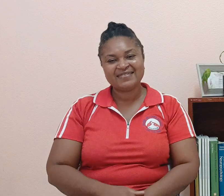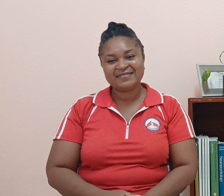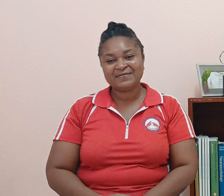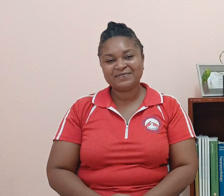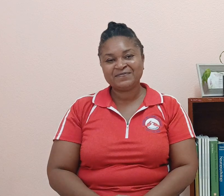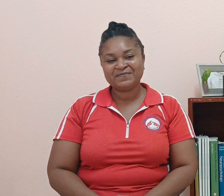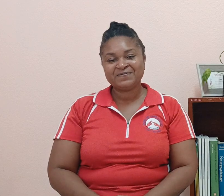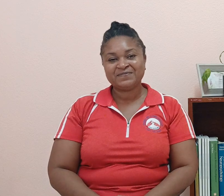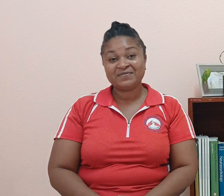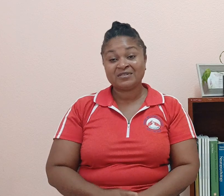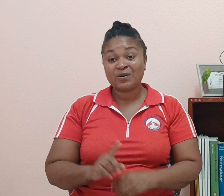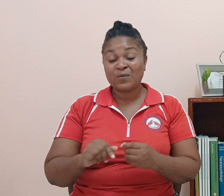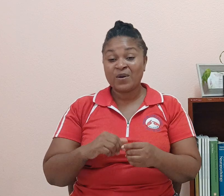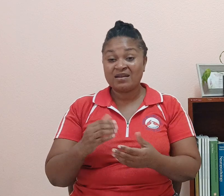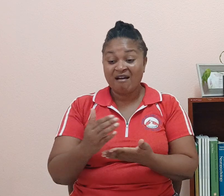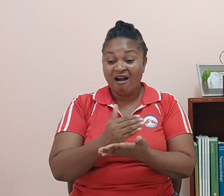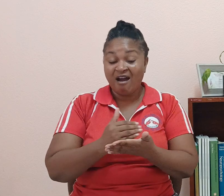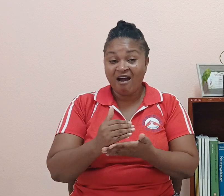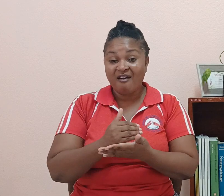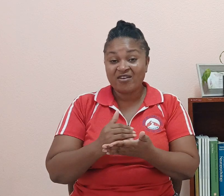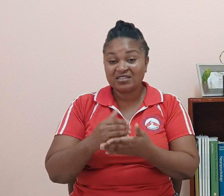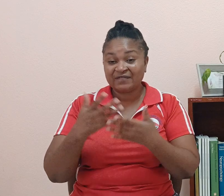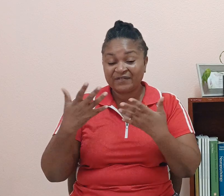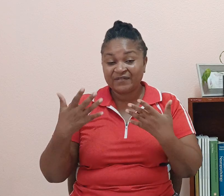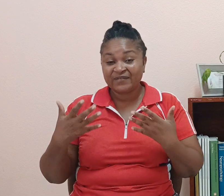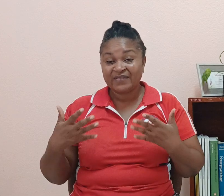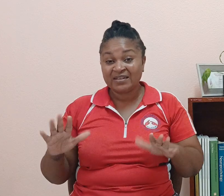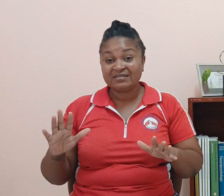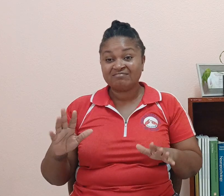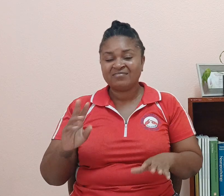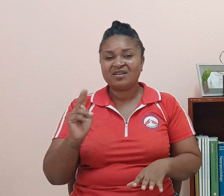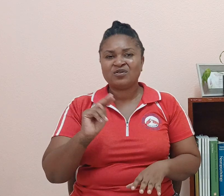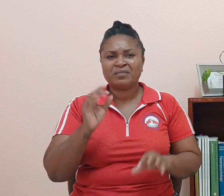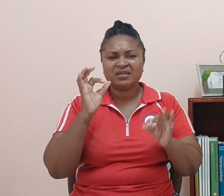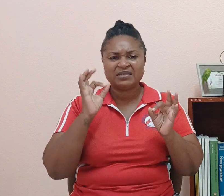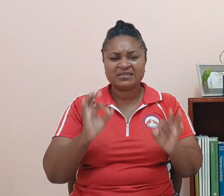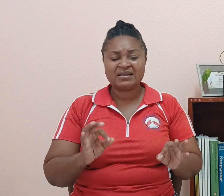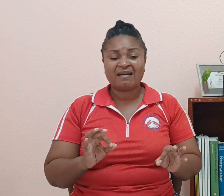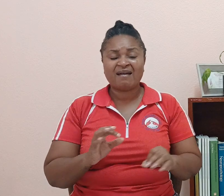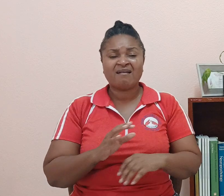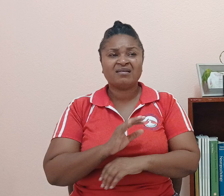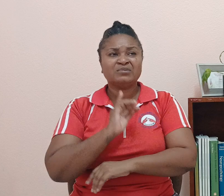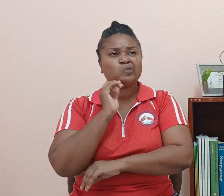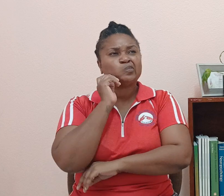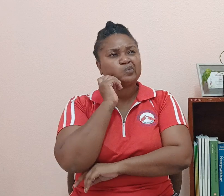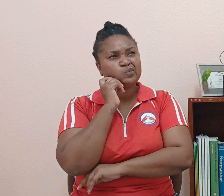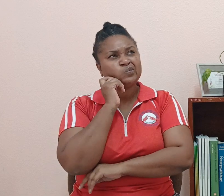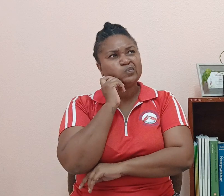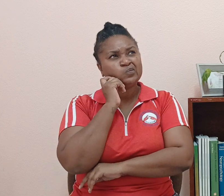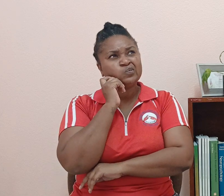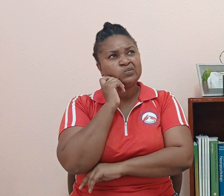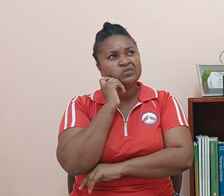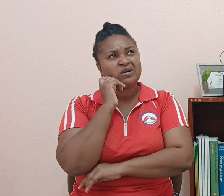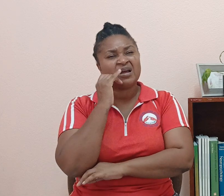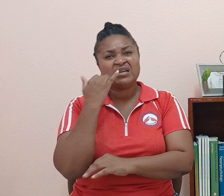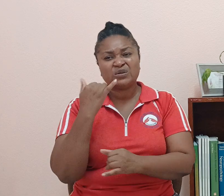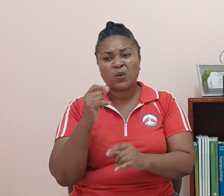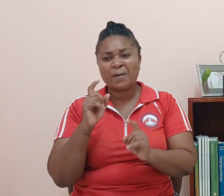After the harvest, Naomi decided that it was time to look for another home for